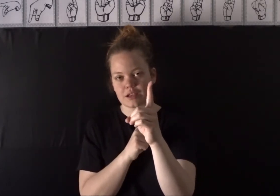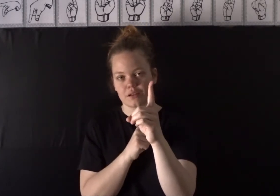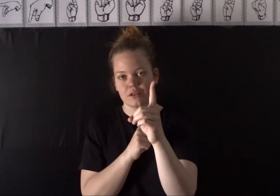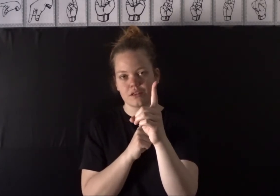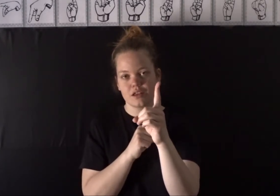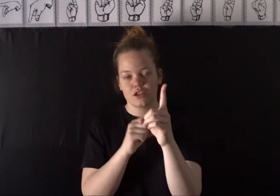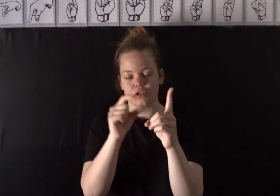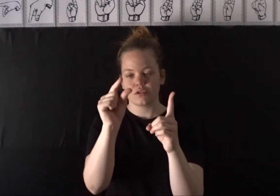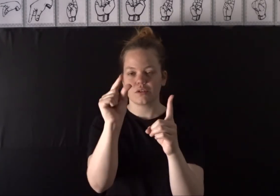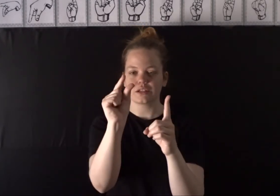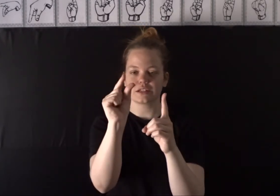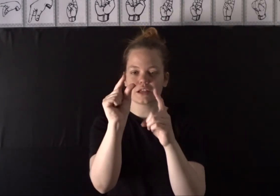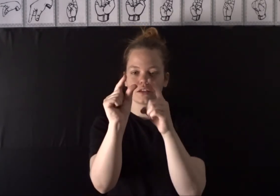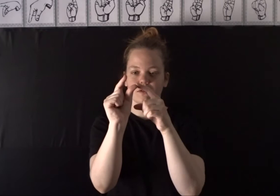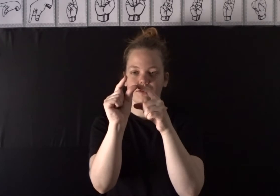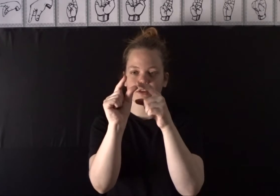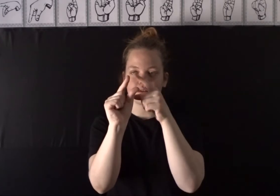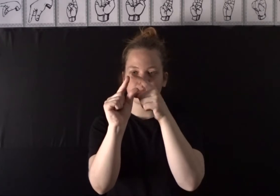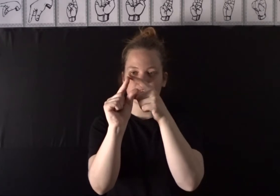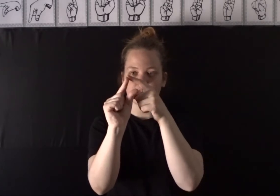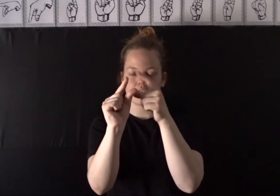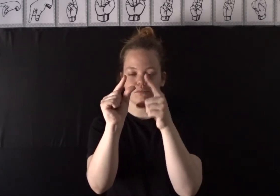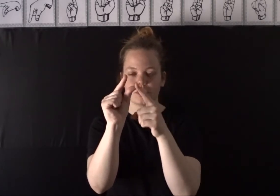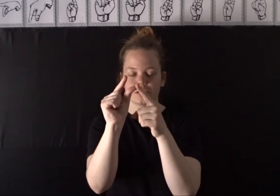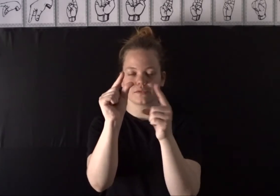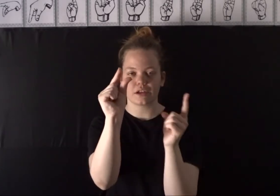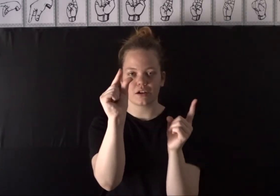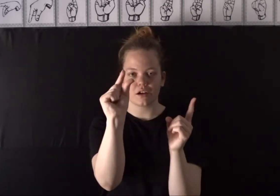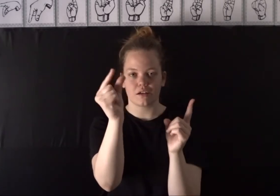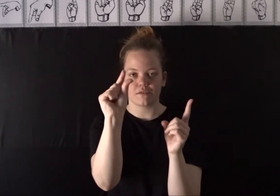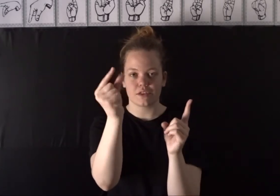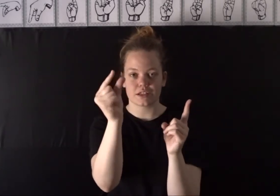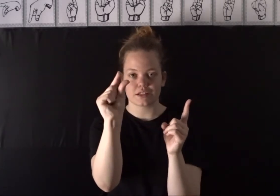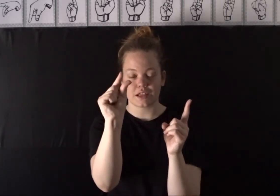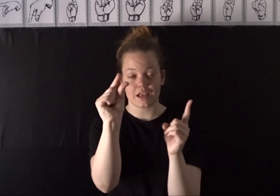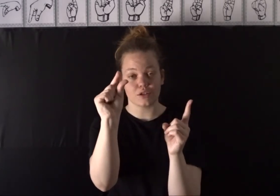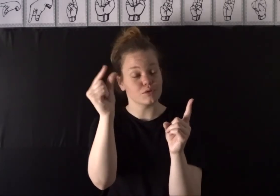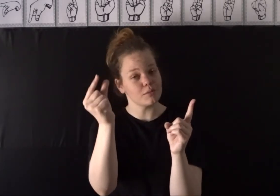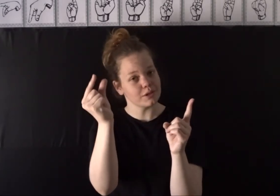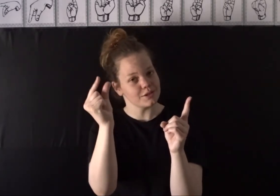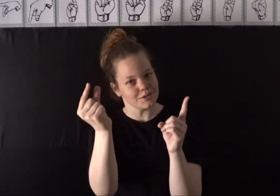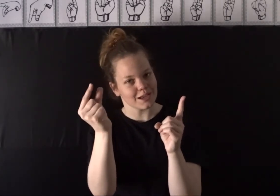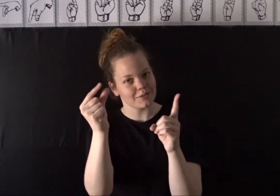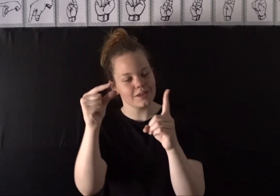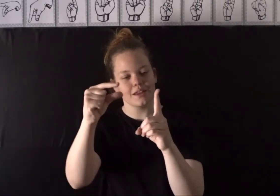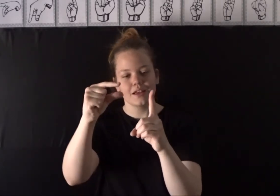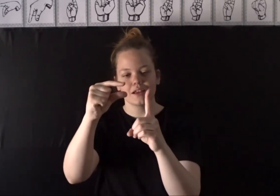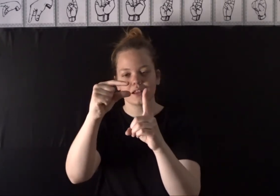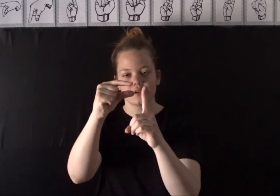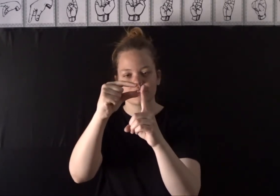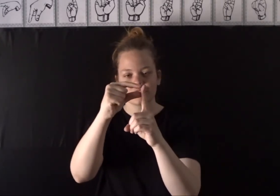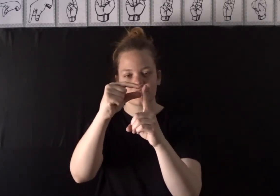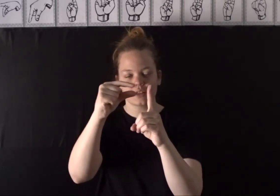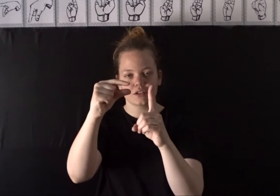with. You are going to take your thumb and pointer finger of the hand you normally do sign with, and you are just going